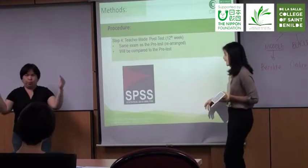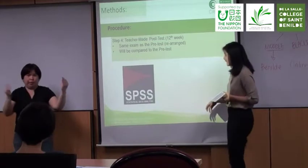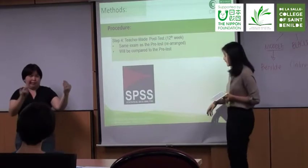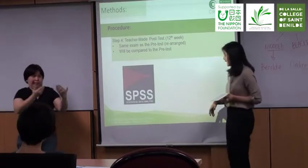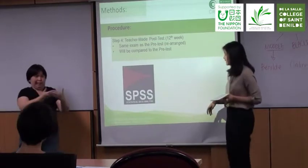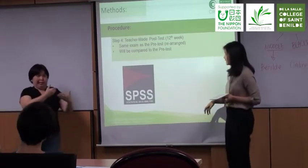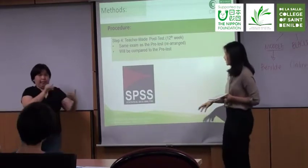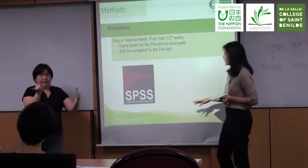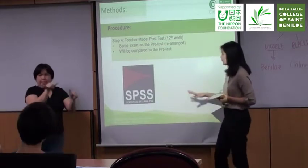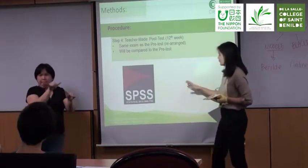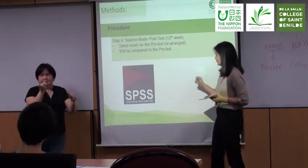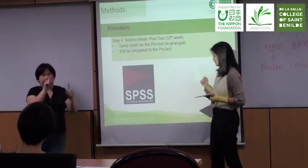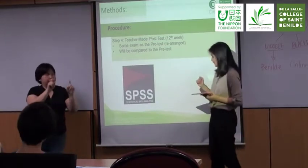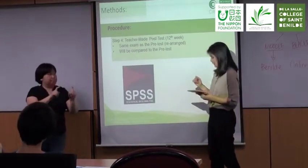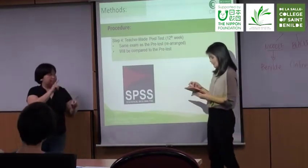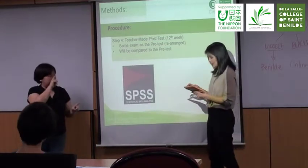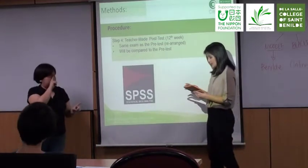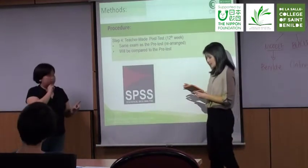And then,